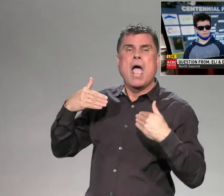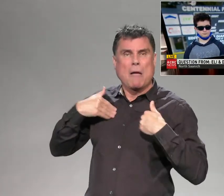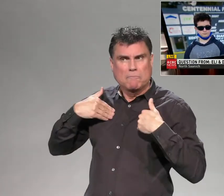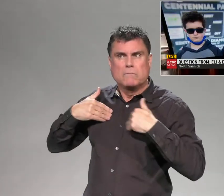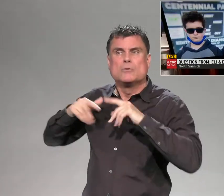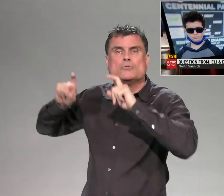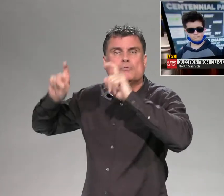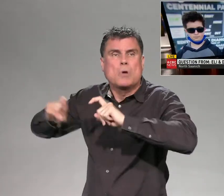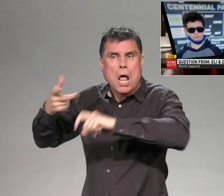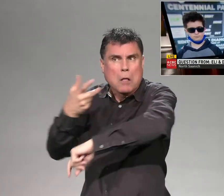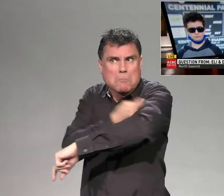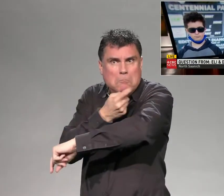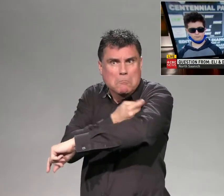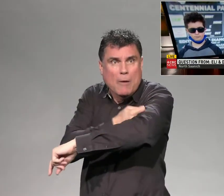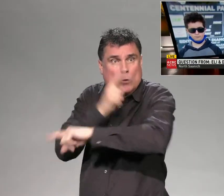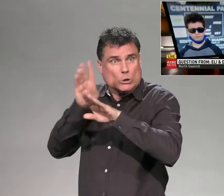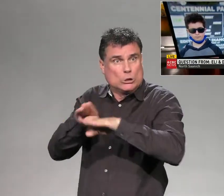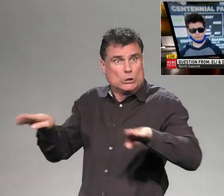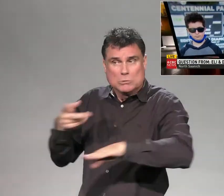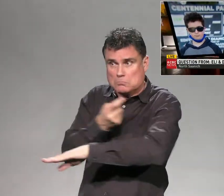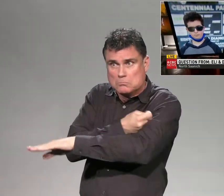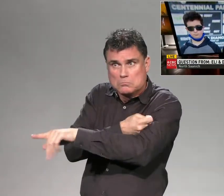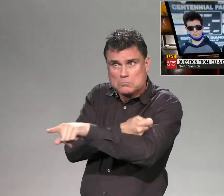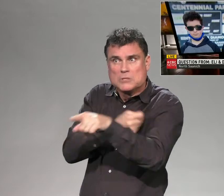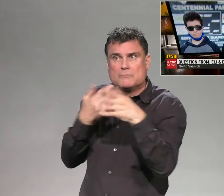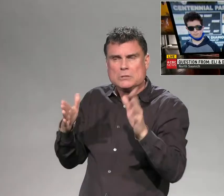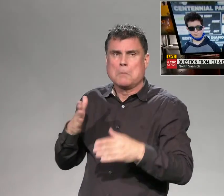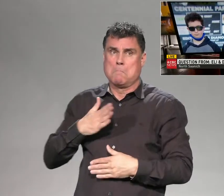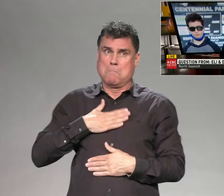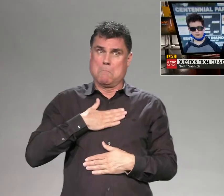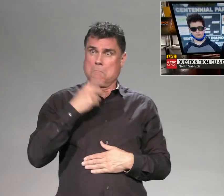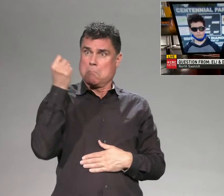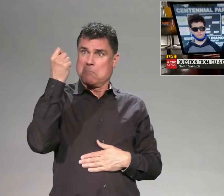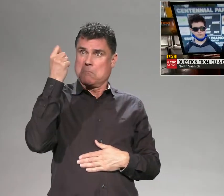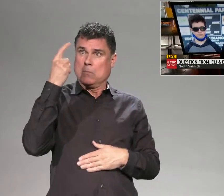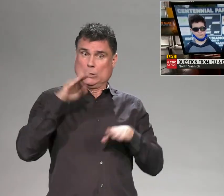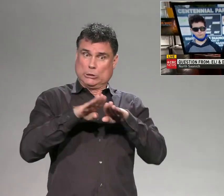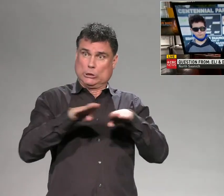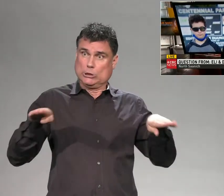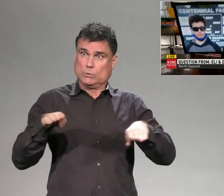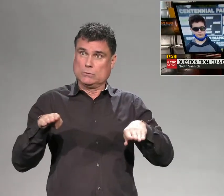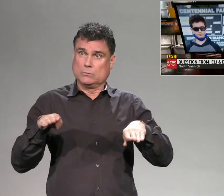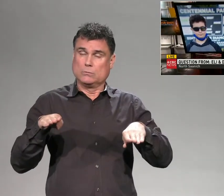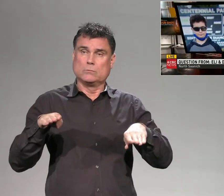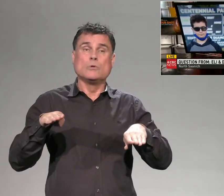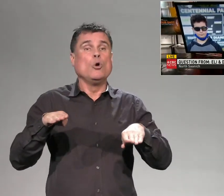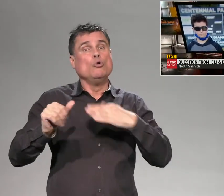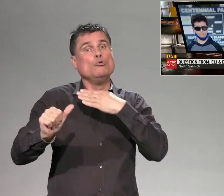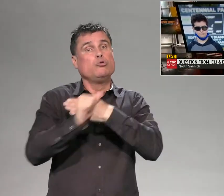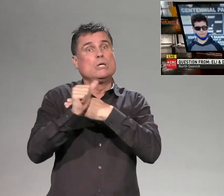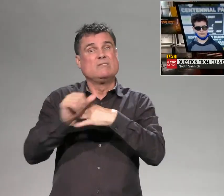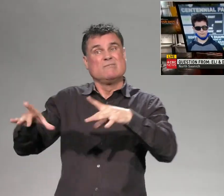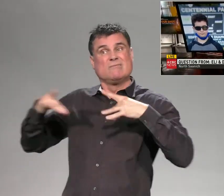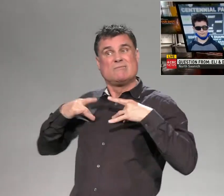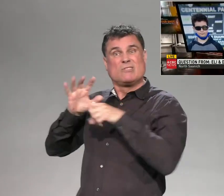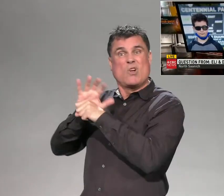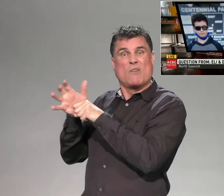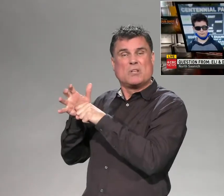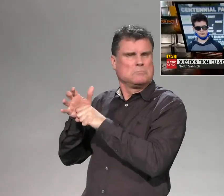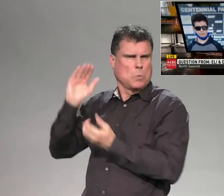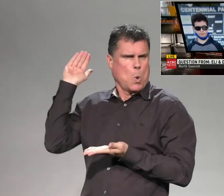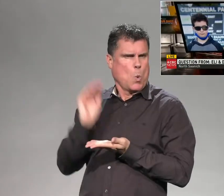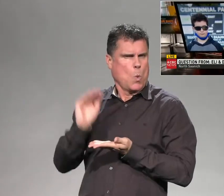lower risk. So here's the question. If kids are at lower risk and proper safety protocols are